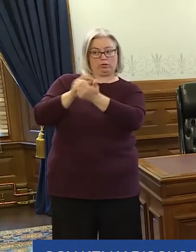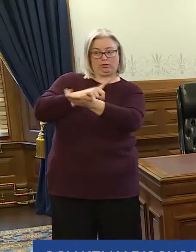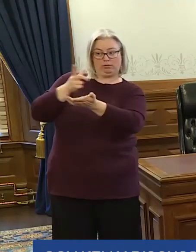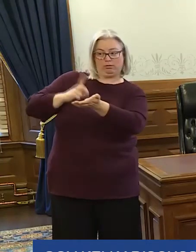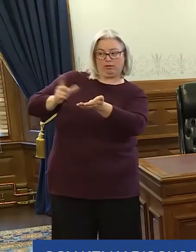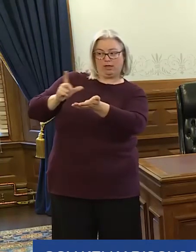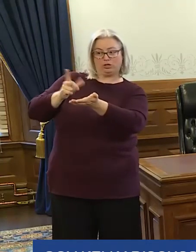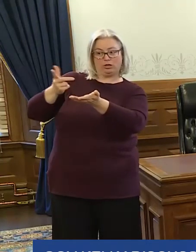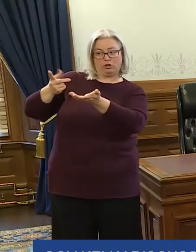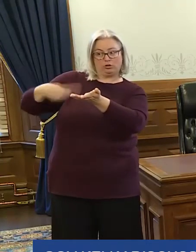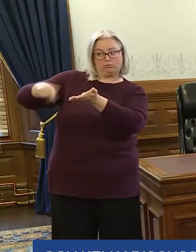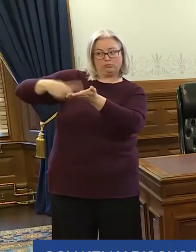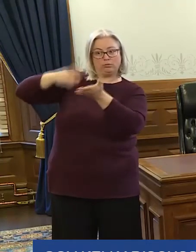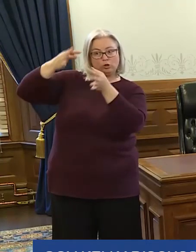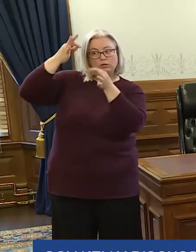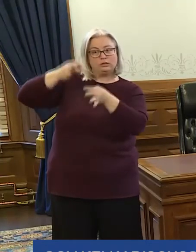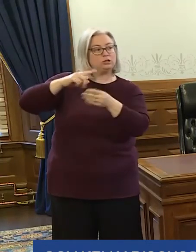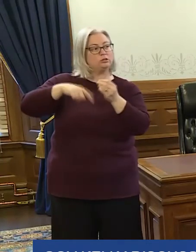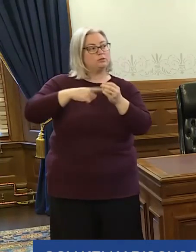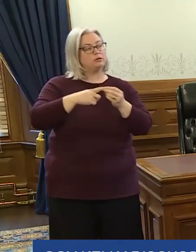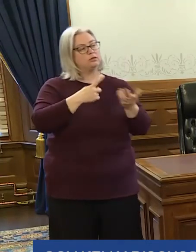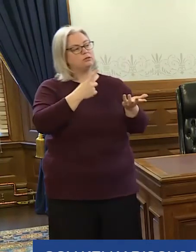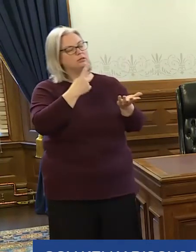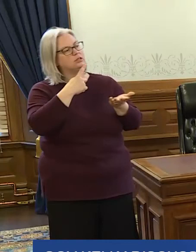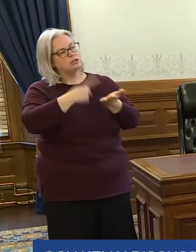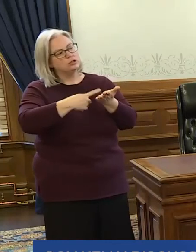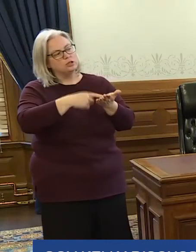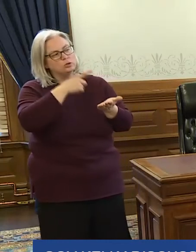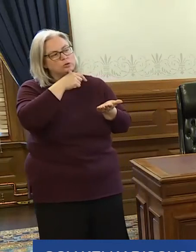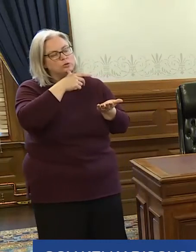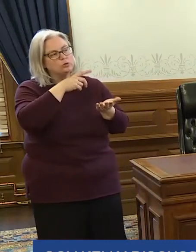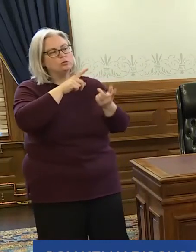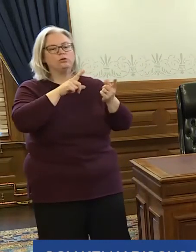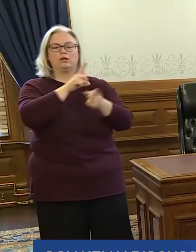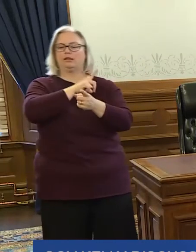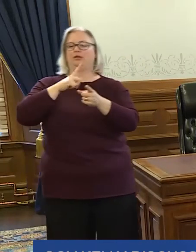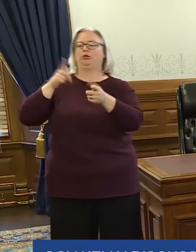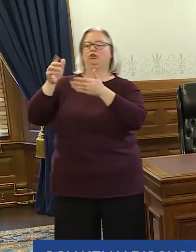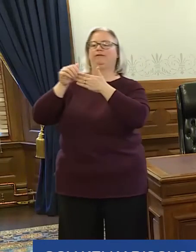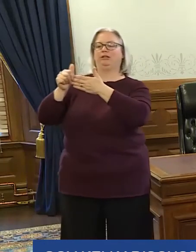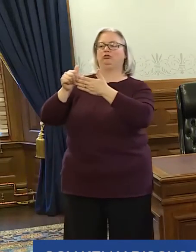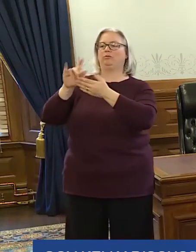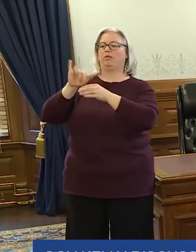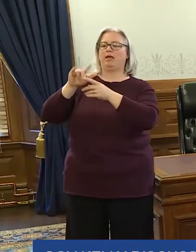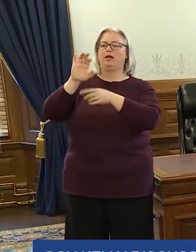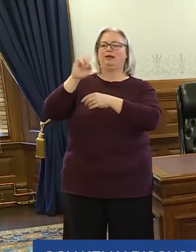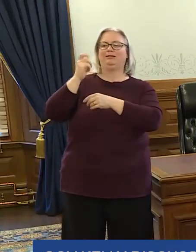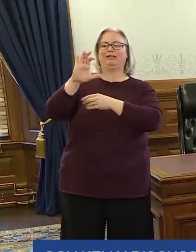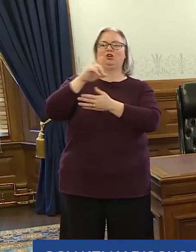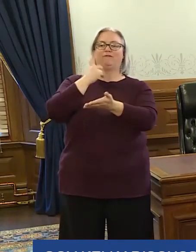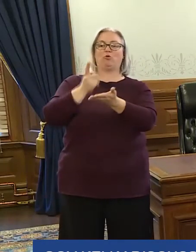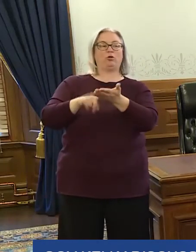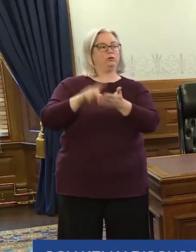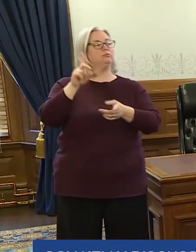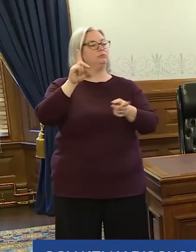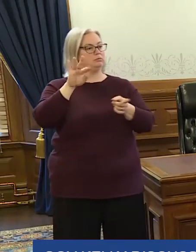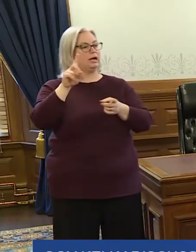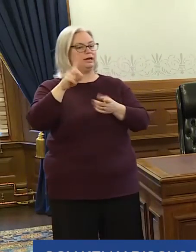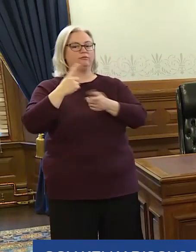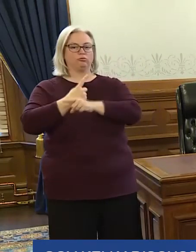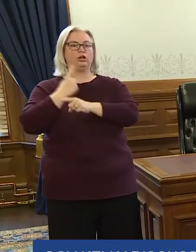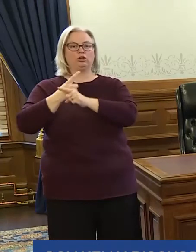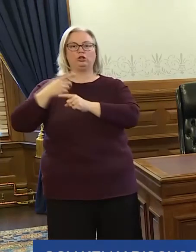one? I'm sorry, consulted whom? The legislative leadership on that executive order. Yes, I have